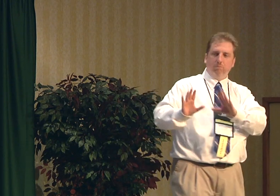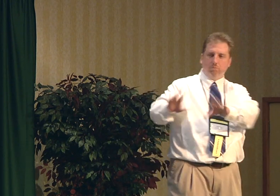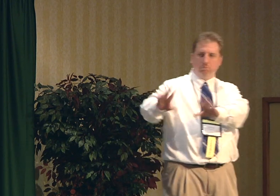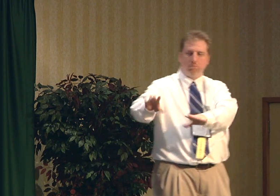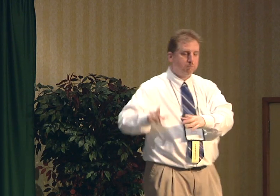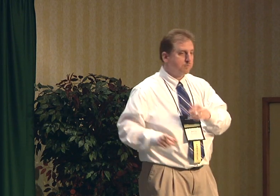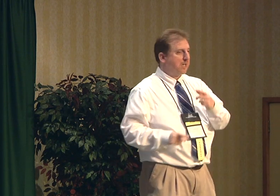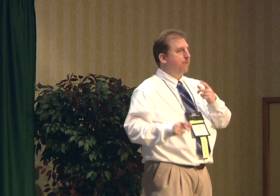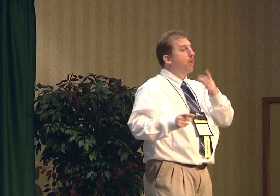the doctor of this.